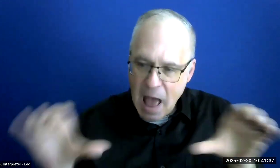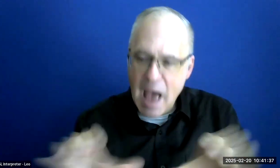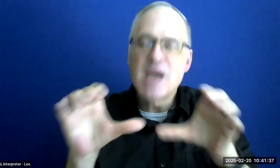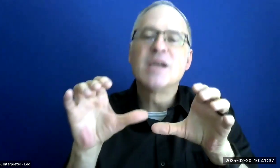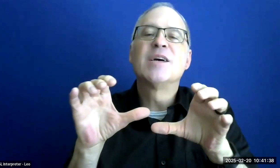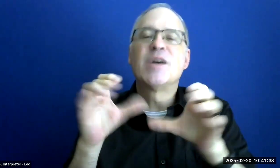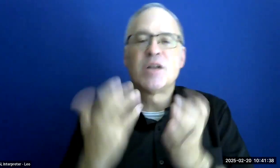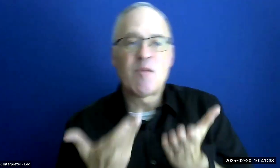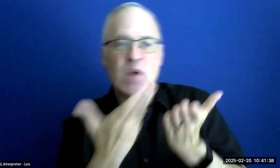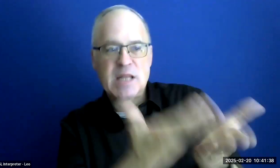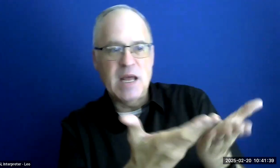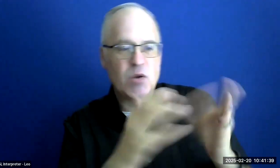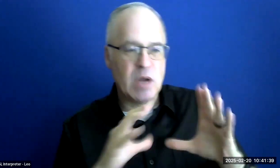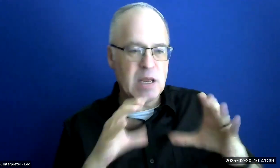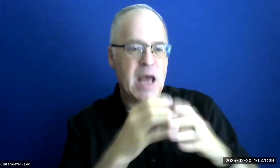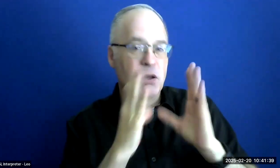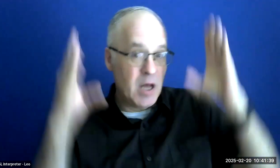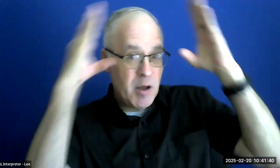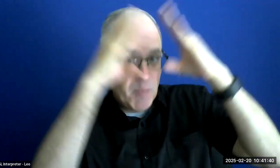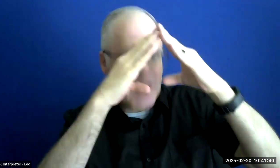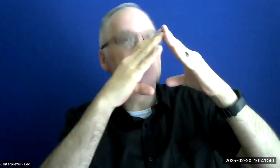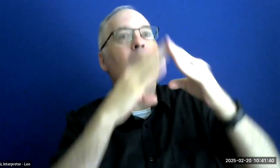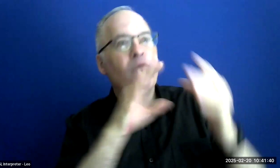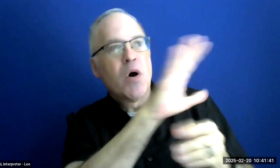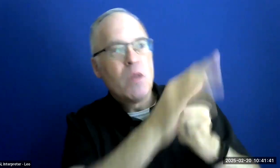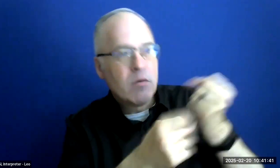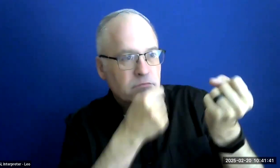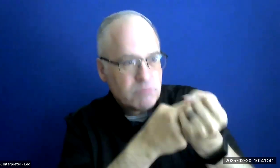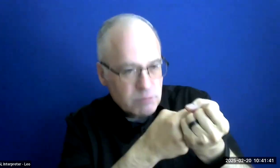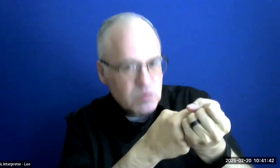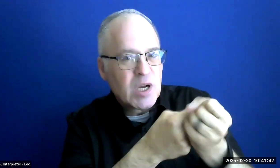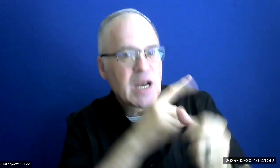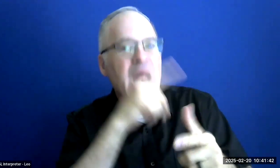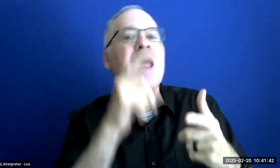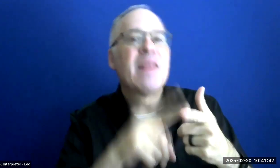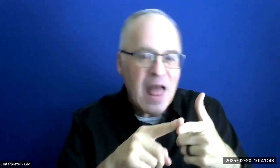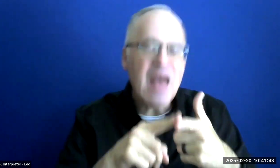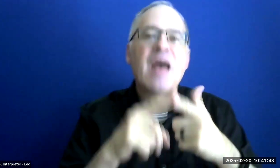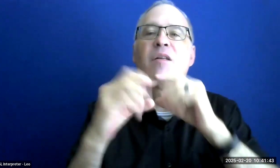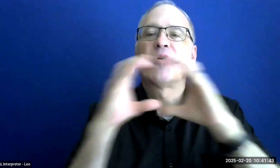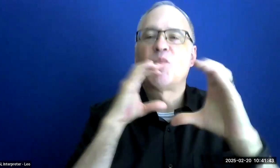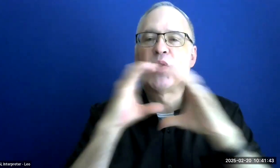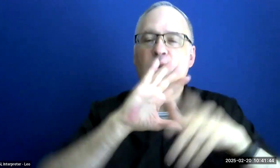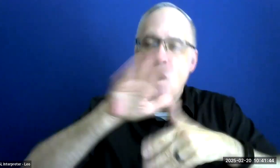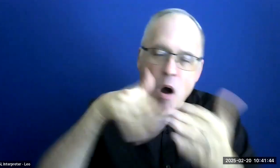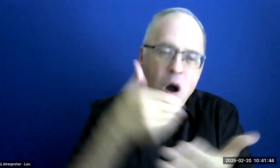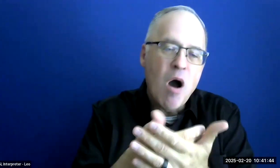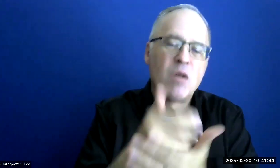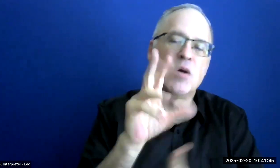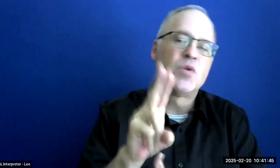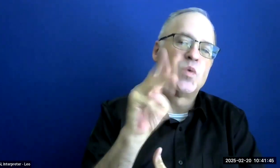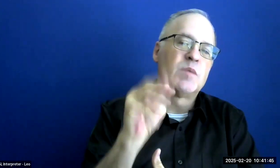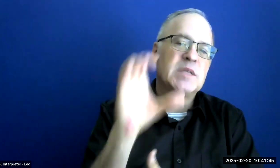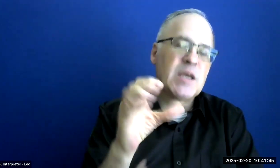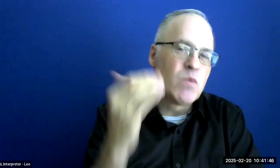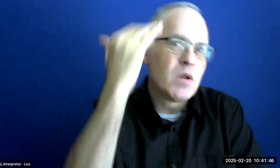to the Council of Bishops for affirmation, and the entire United Methodist Church will be able to